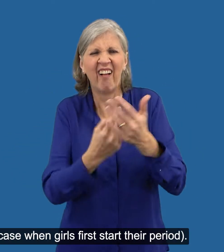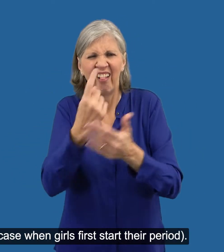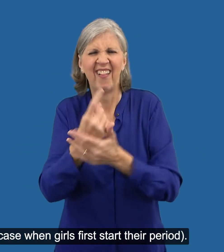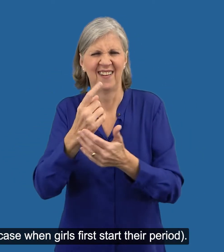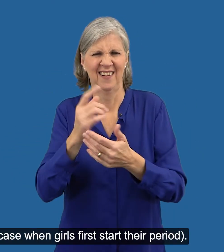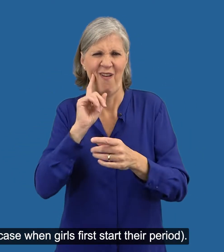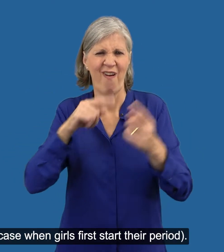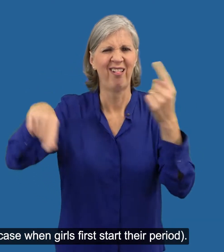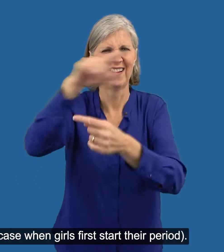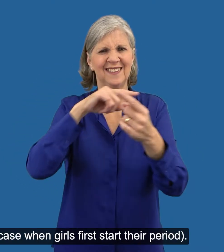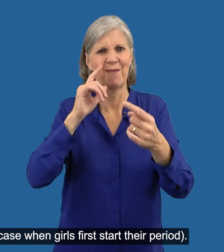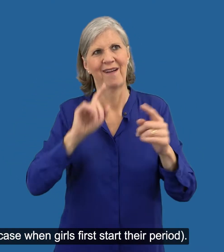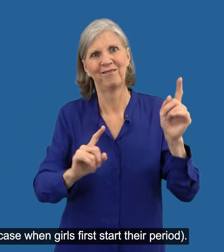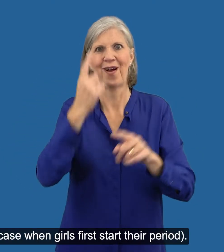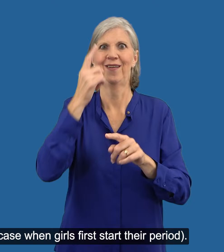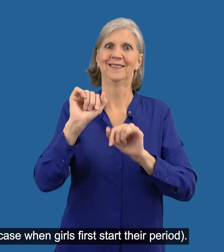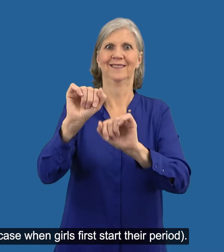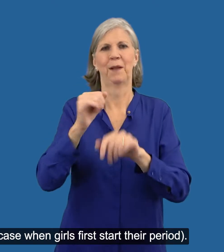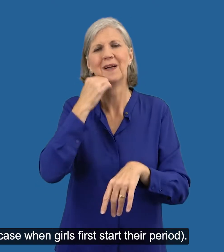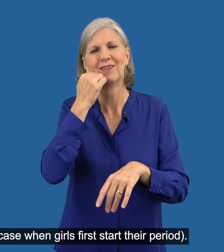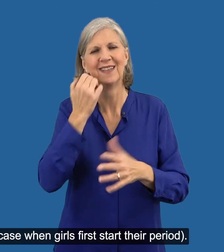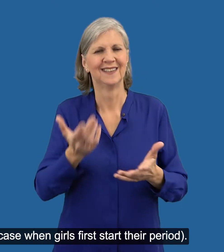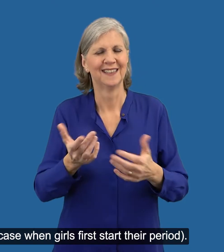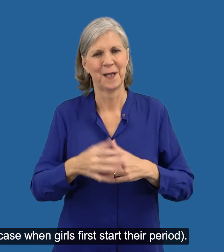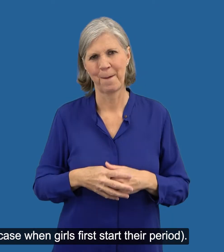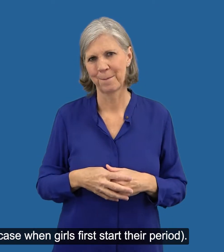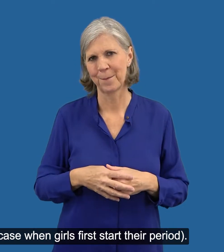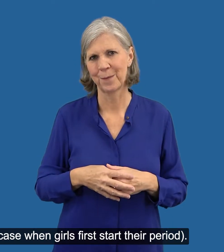This is often the case when girls first start their periods.